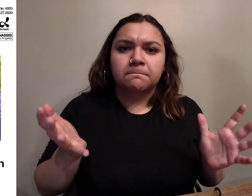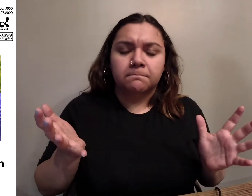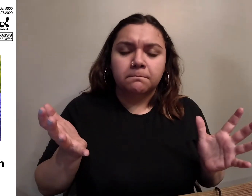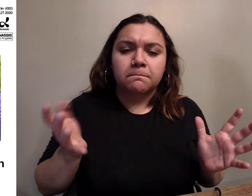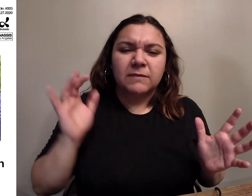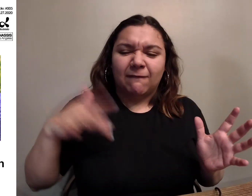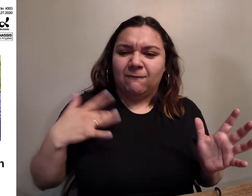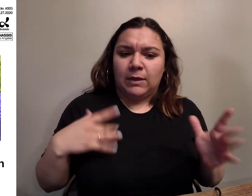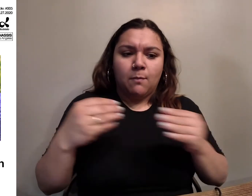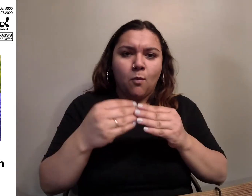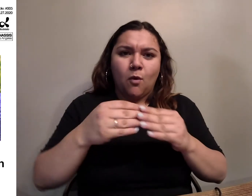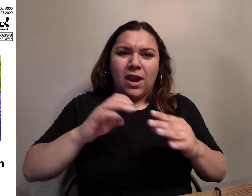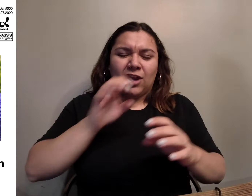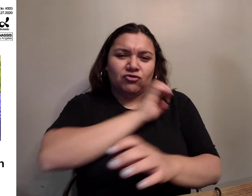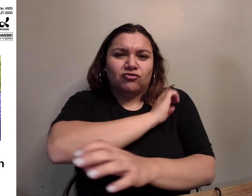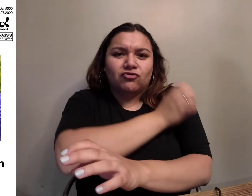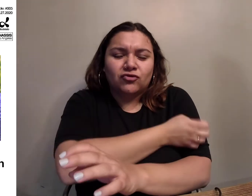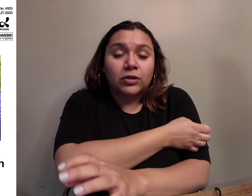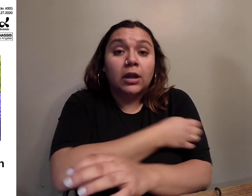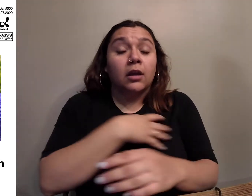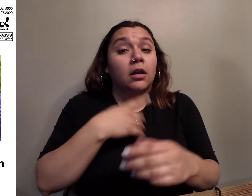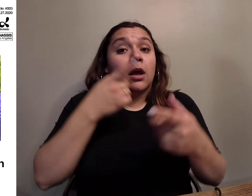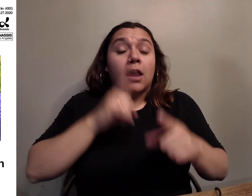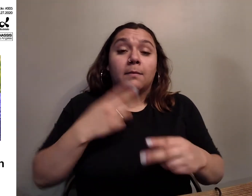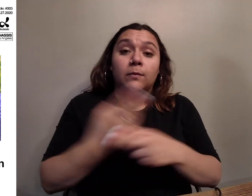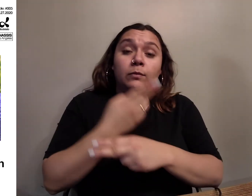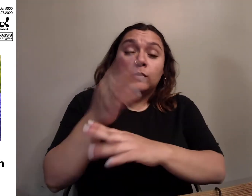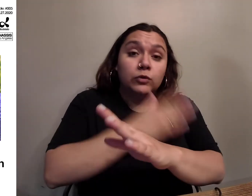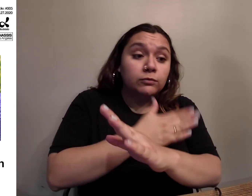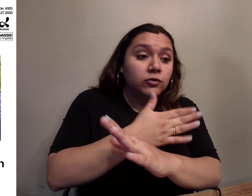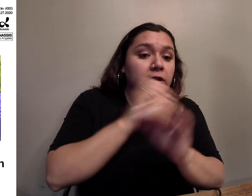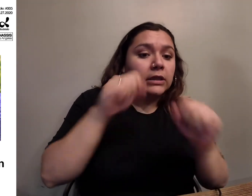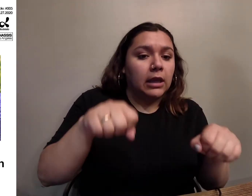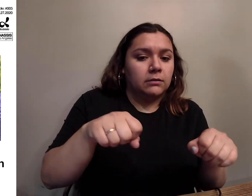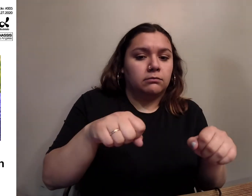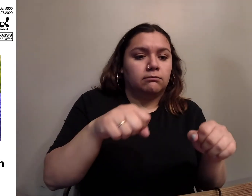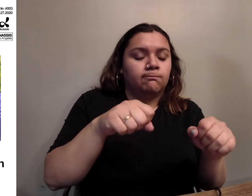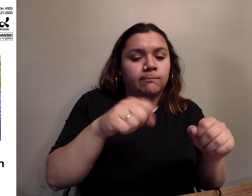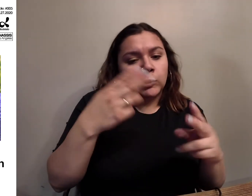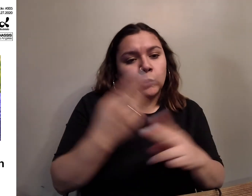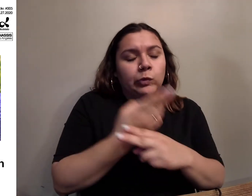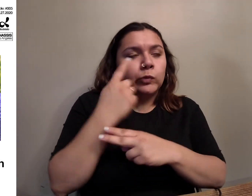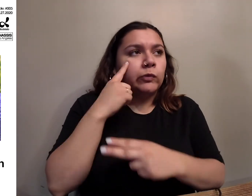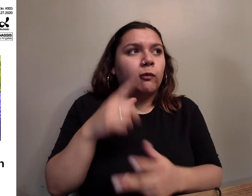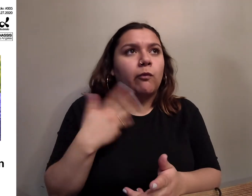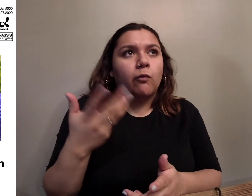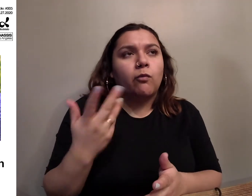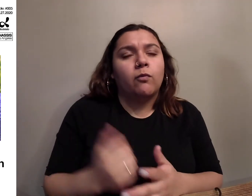strategically, I think it can also be used to